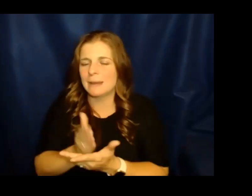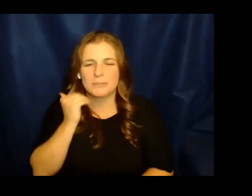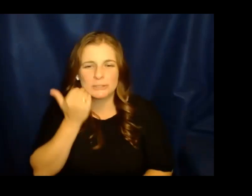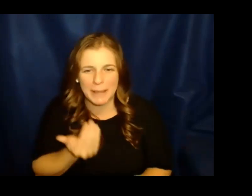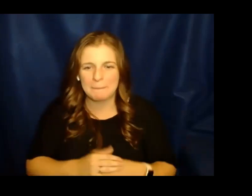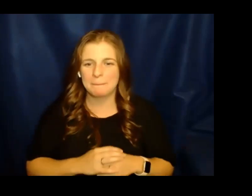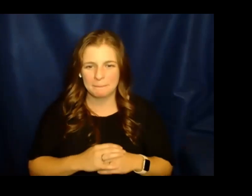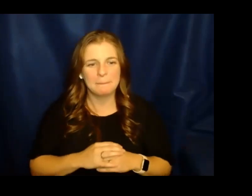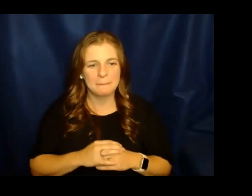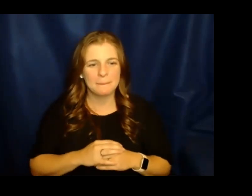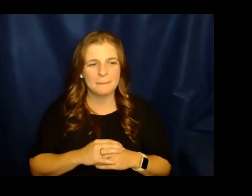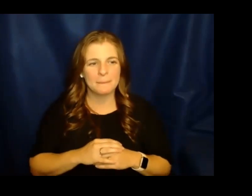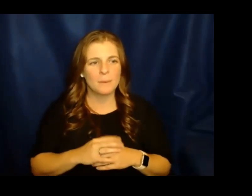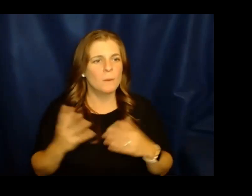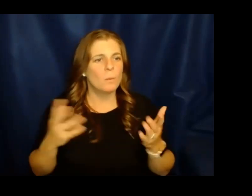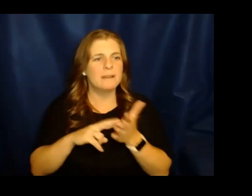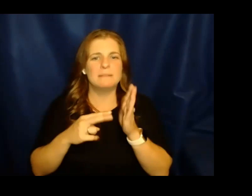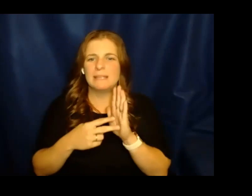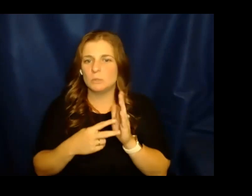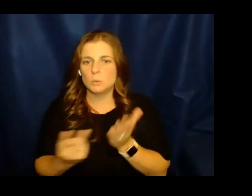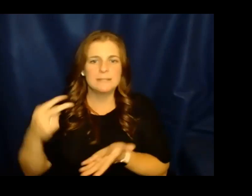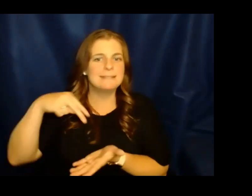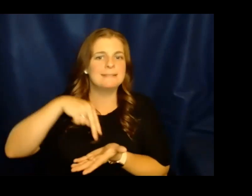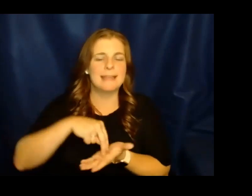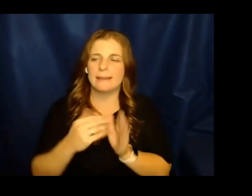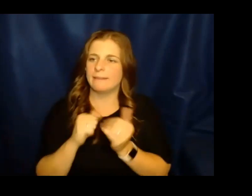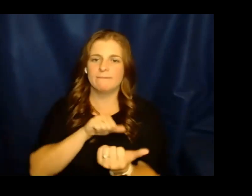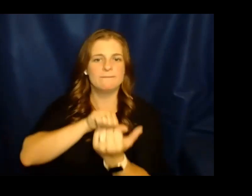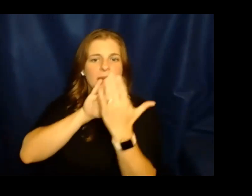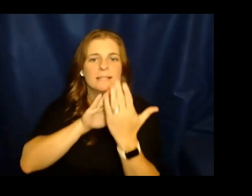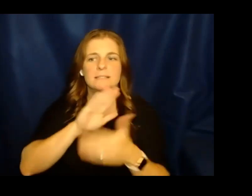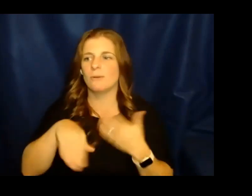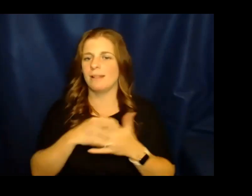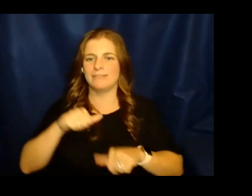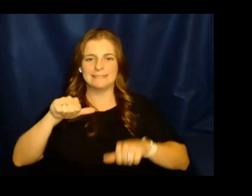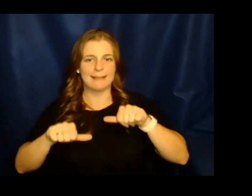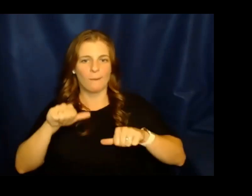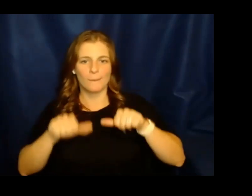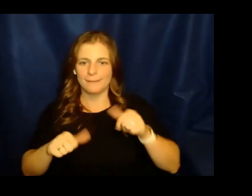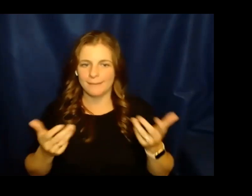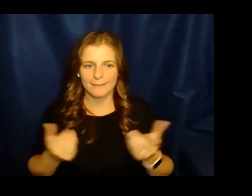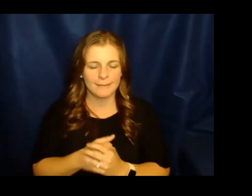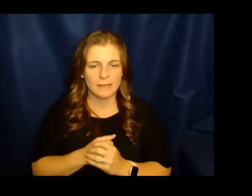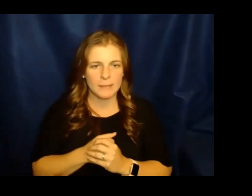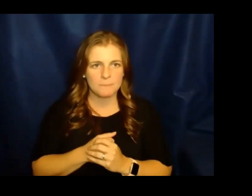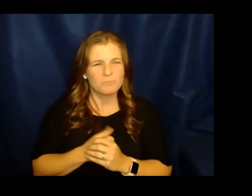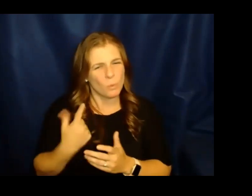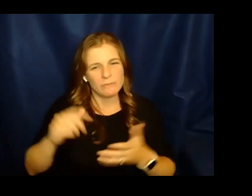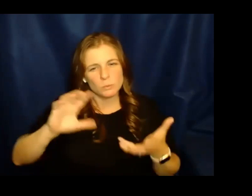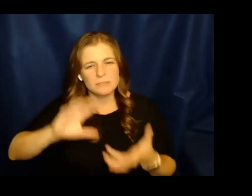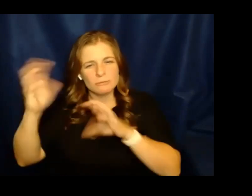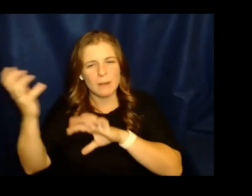to stand in the face of doubts that are cast upon us, and to disrupt narratives